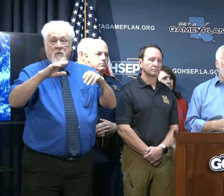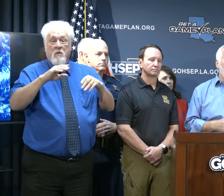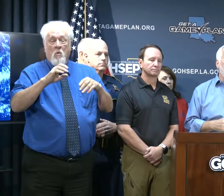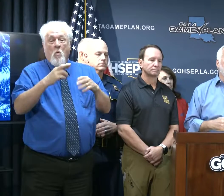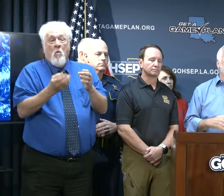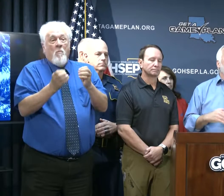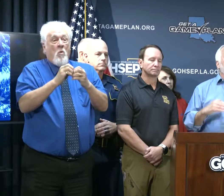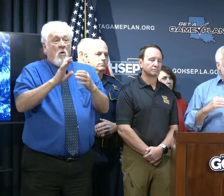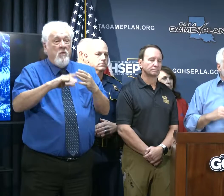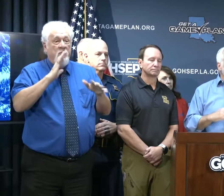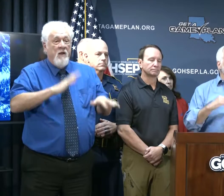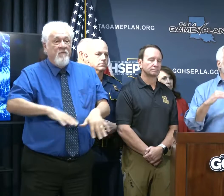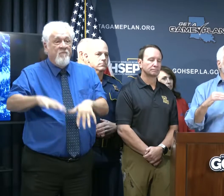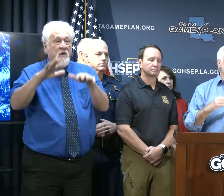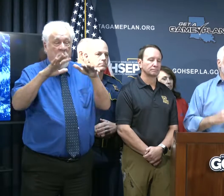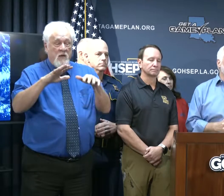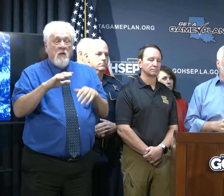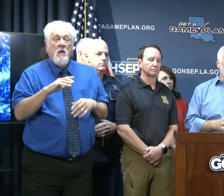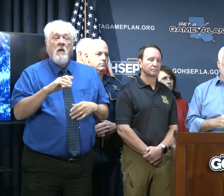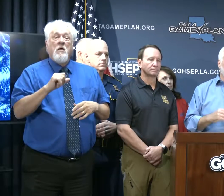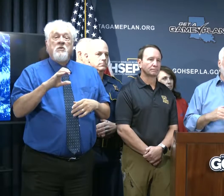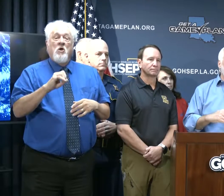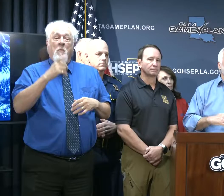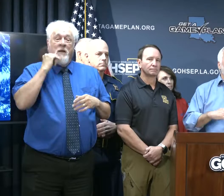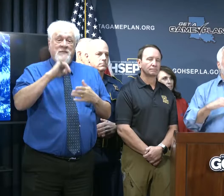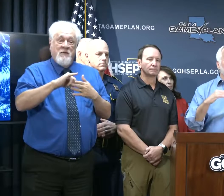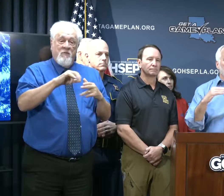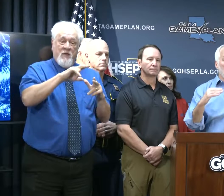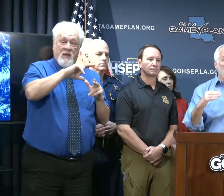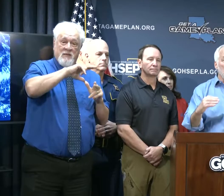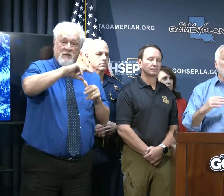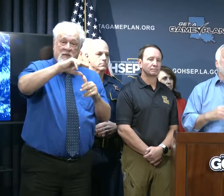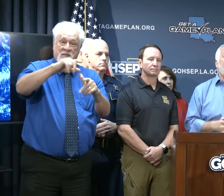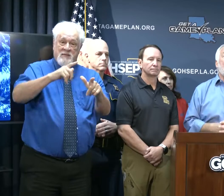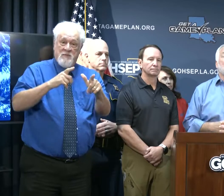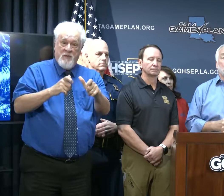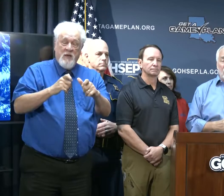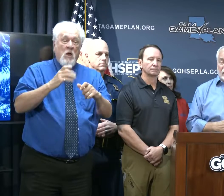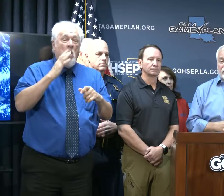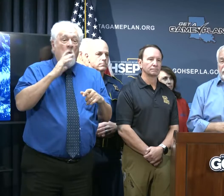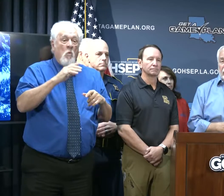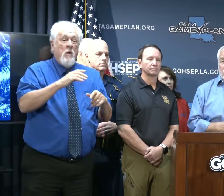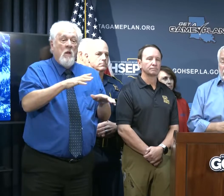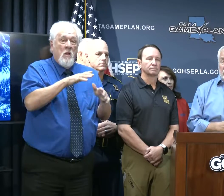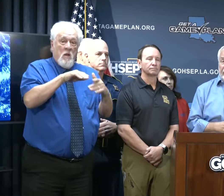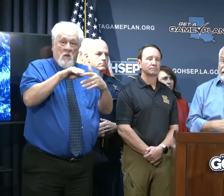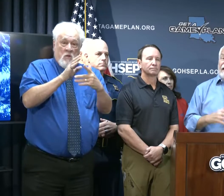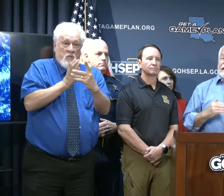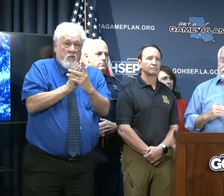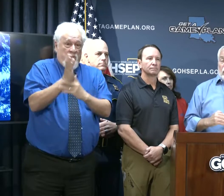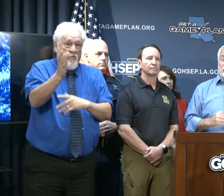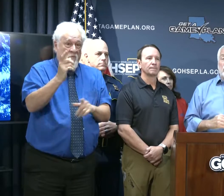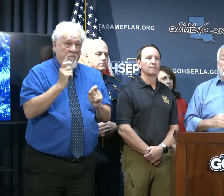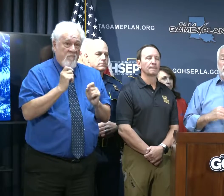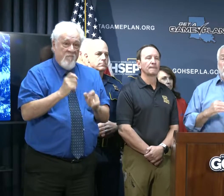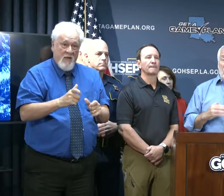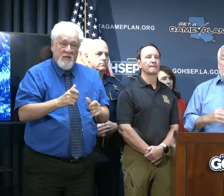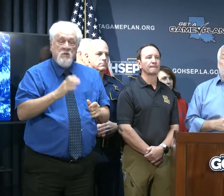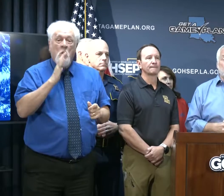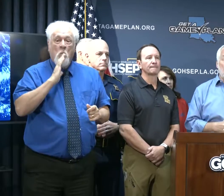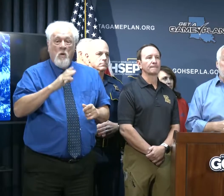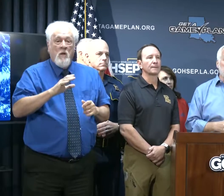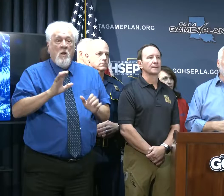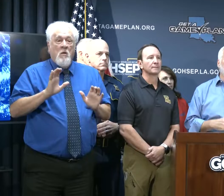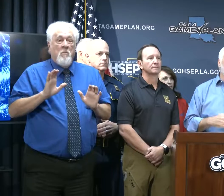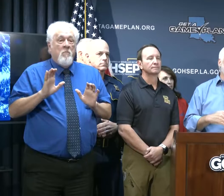going to be a problem. And also because of that forward speed, while the storm will get out relatively quickly, it's also going to drive